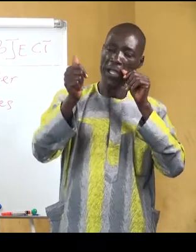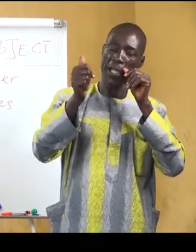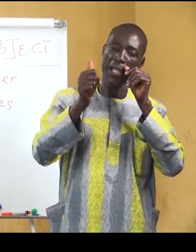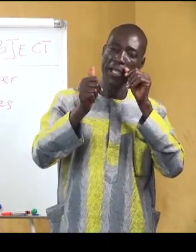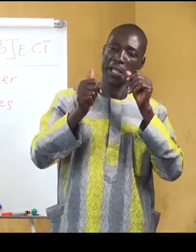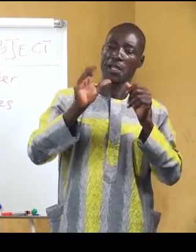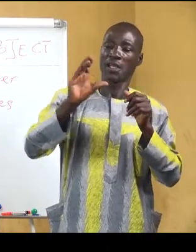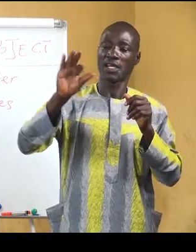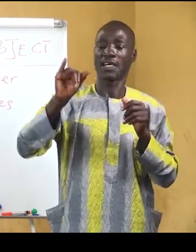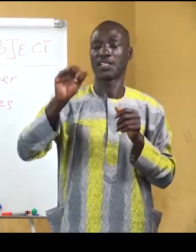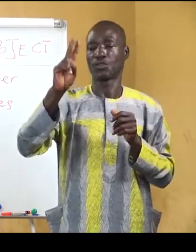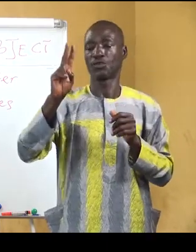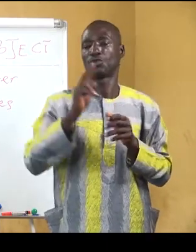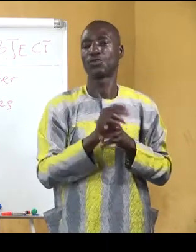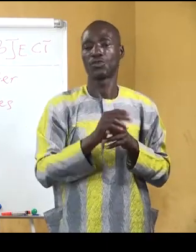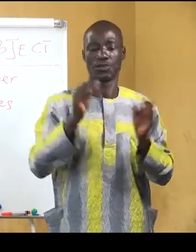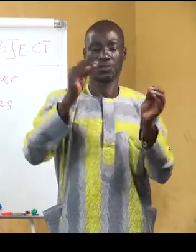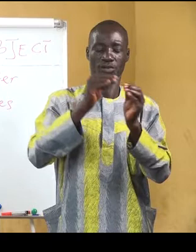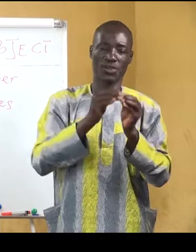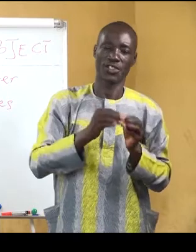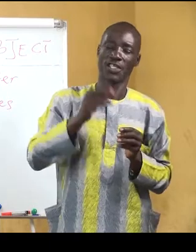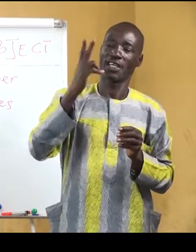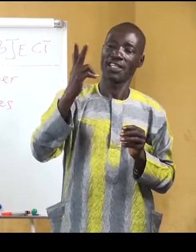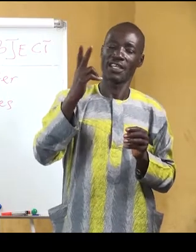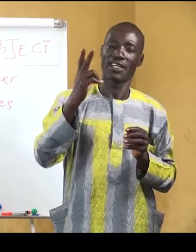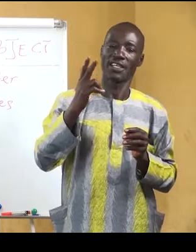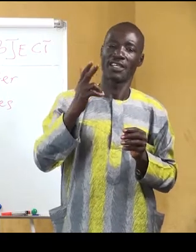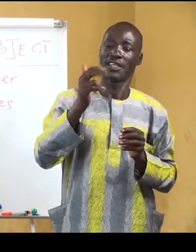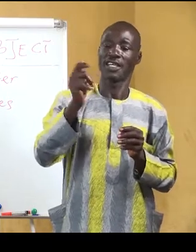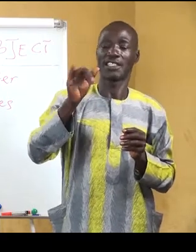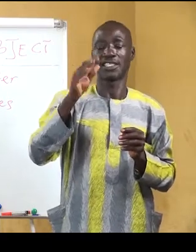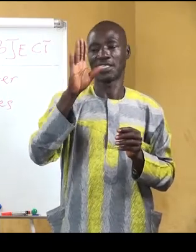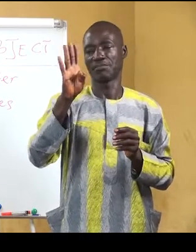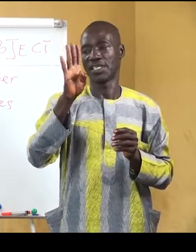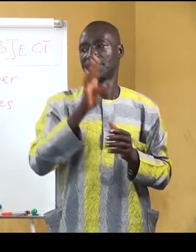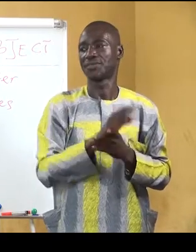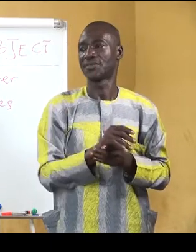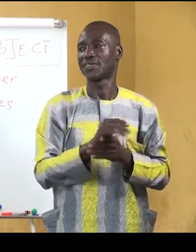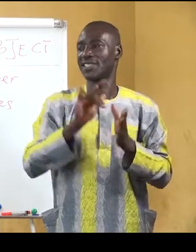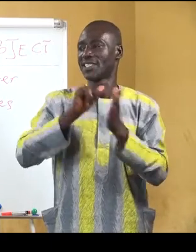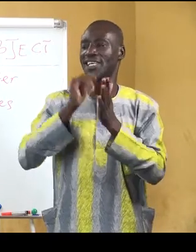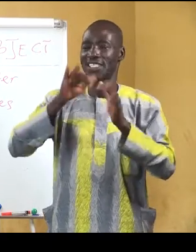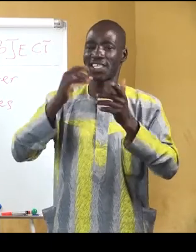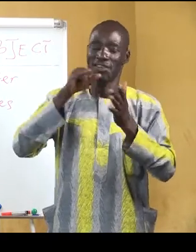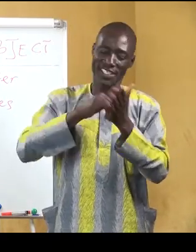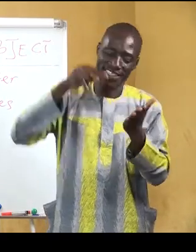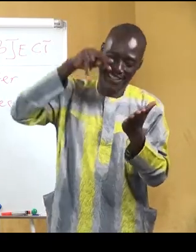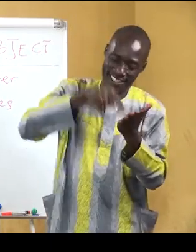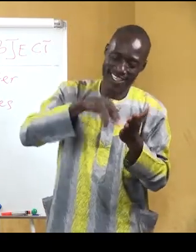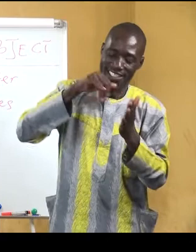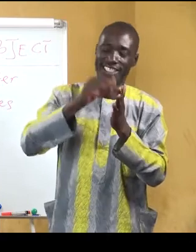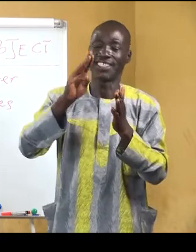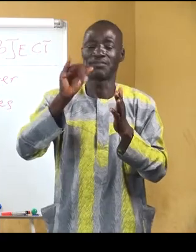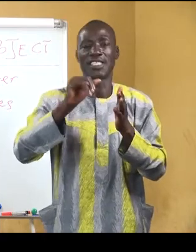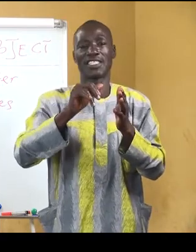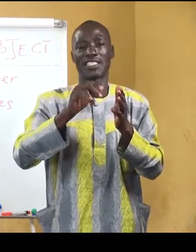a caret 2 plus 3 asterisk b. That is how it's represented in basic